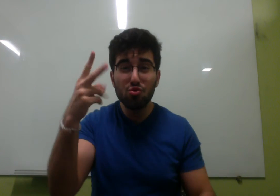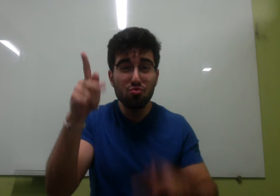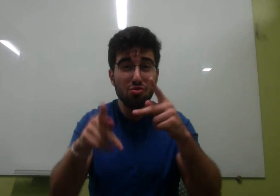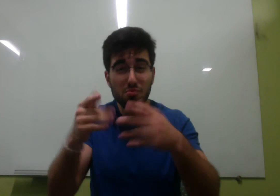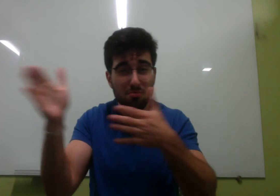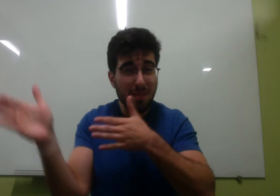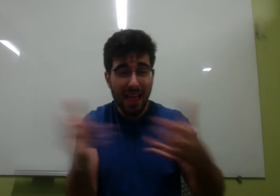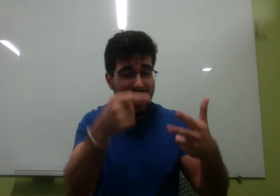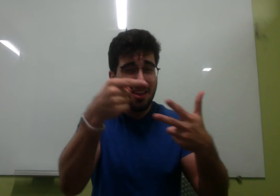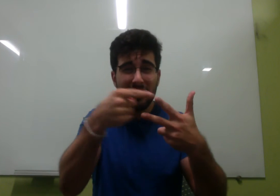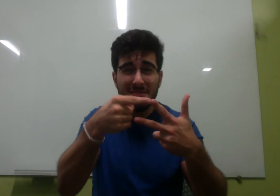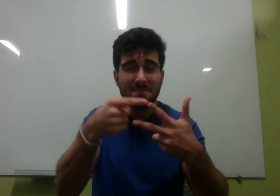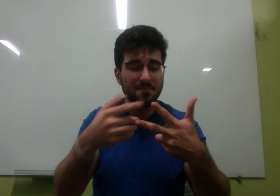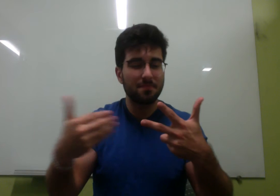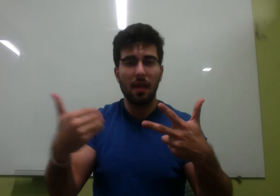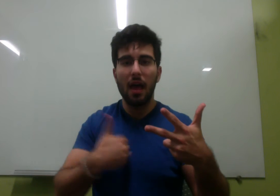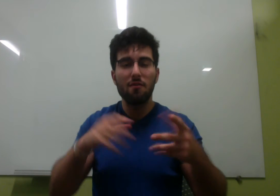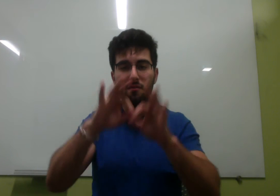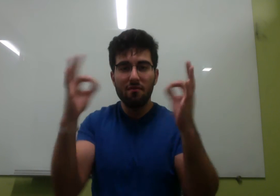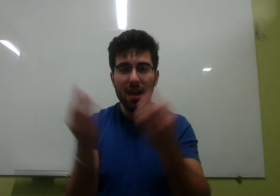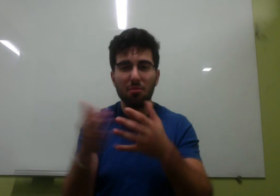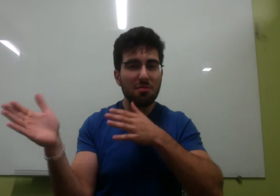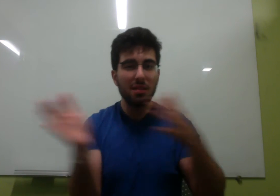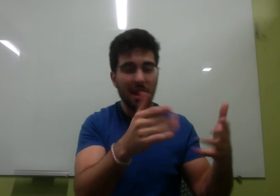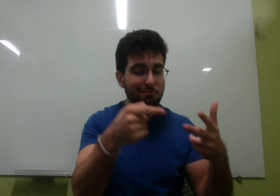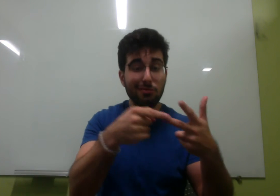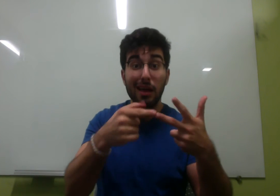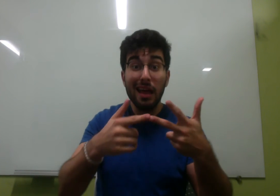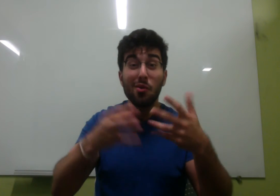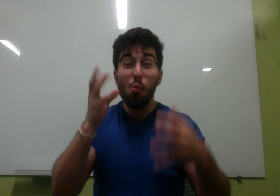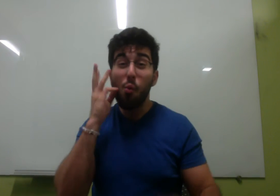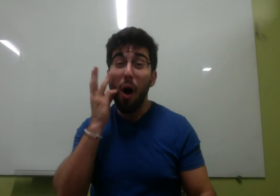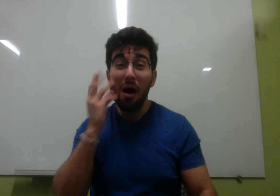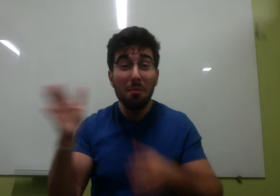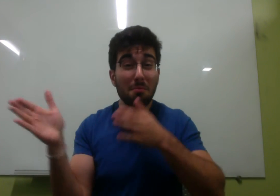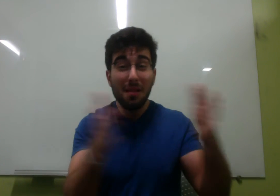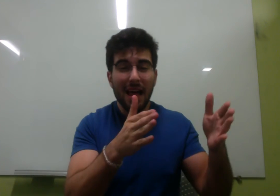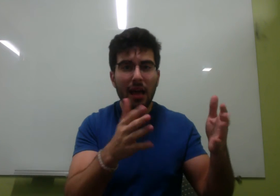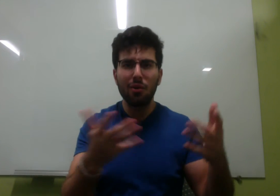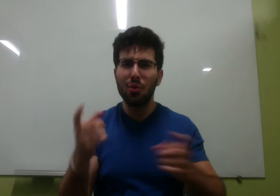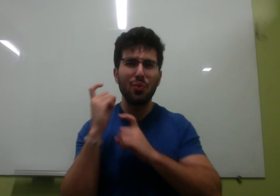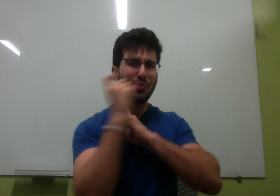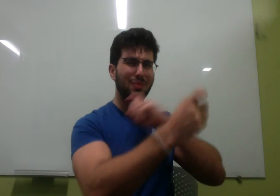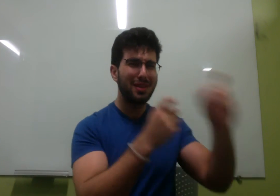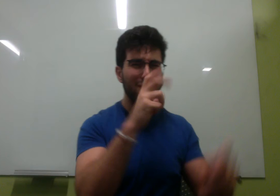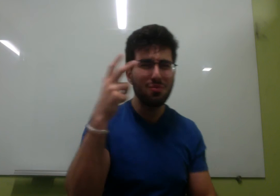renowned winemakers delivered monthly to your door. That's what I'm talking about. So right now, Blue Apron is treating Stuff You Should Know listeners to their